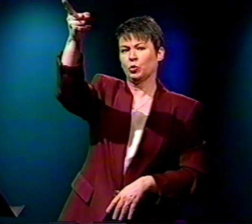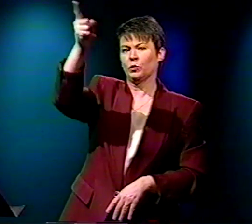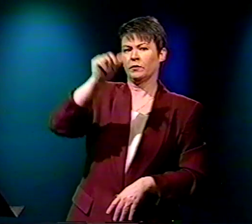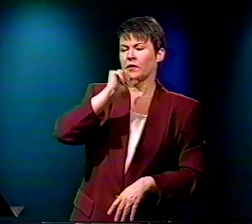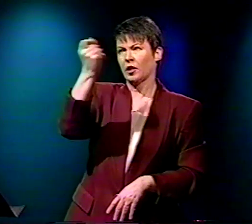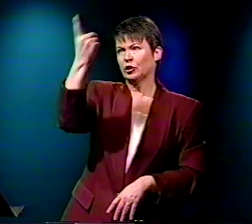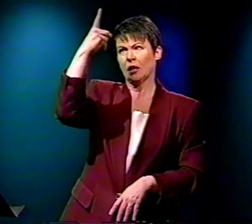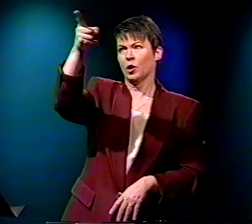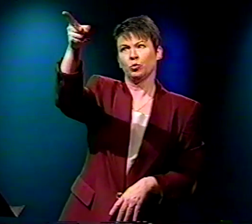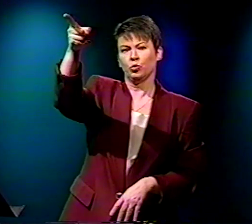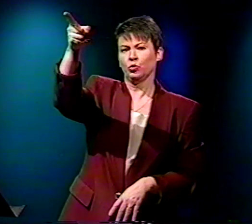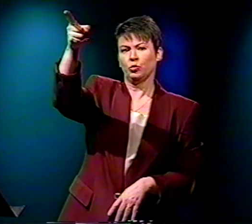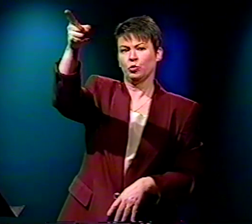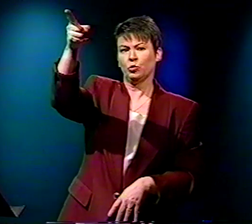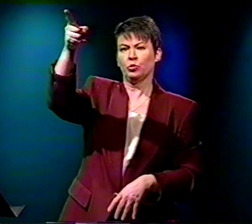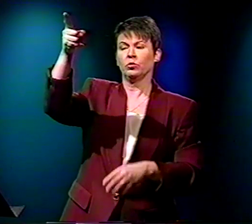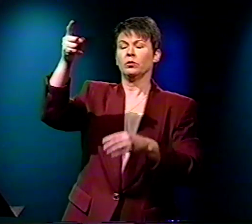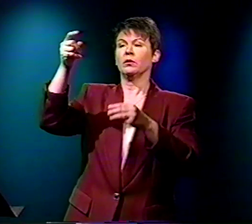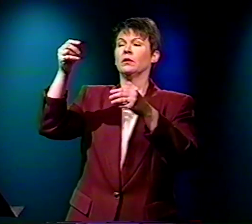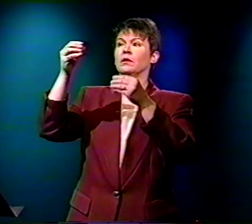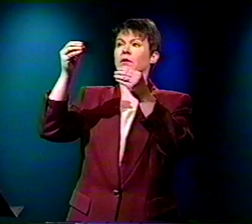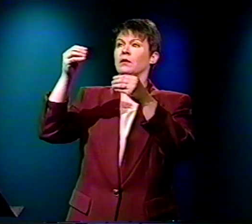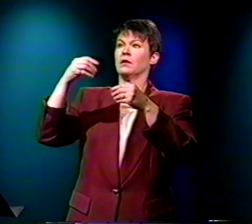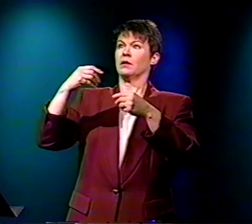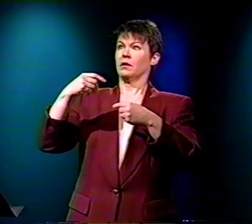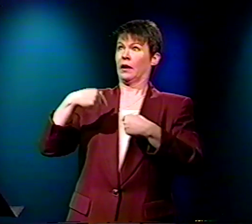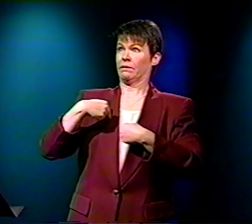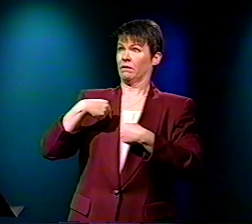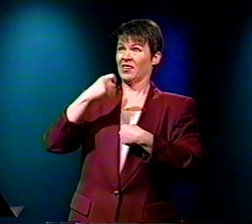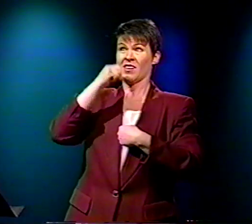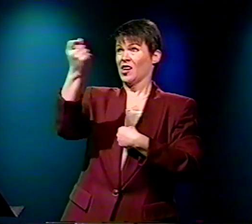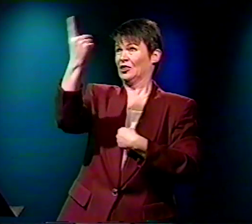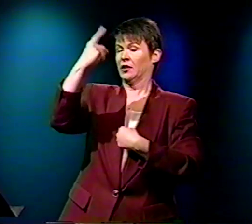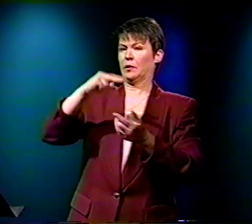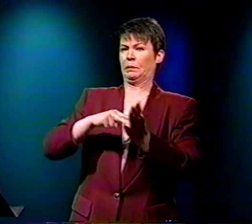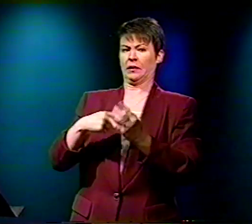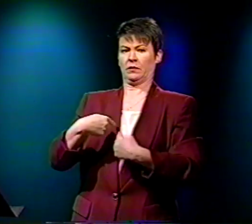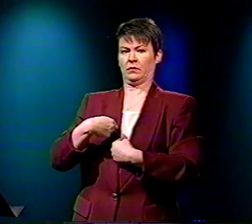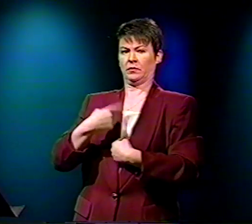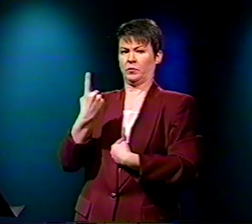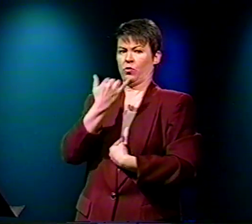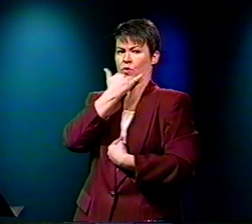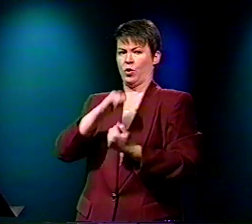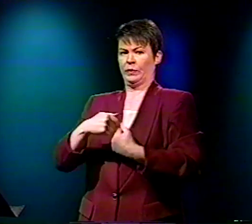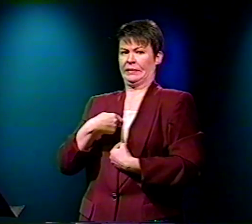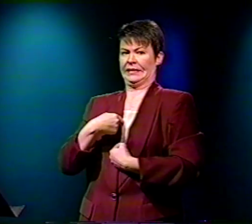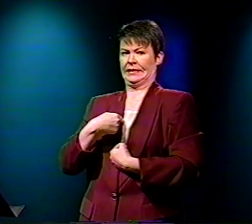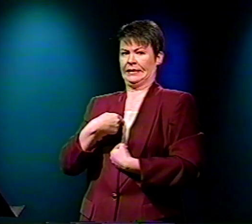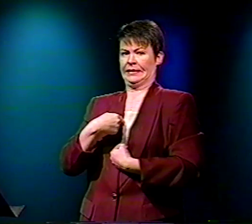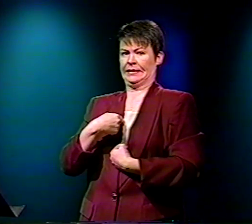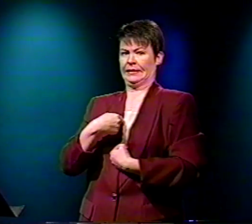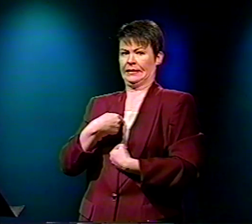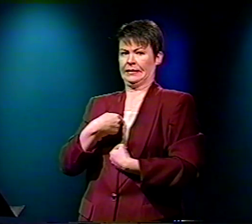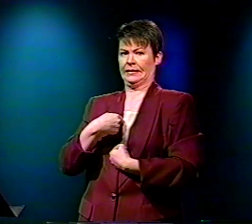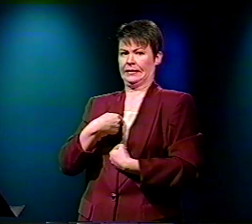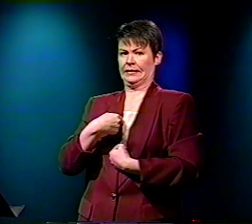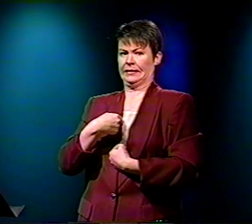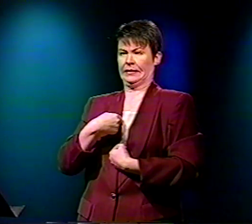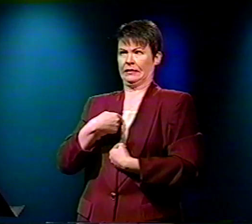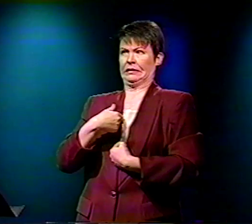you. I didn't understand you. To ask the hearing teacher that, or to tell a hearing teacher that, because what it would mean is that there's something wrong